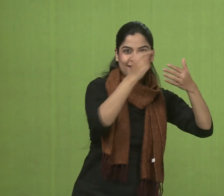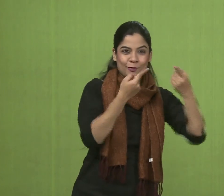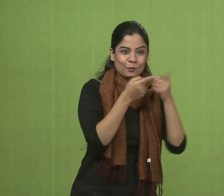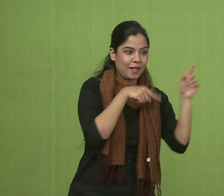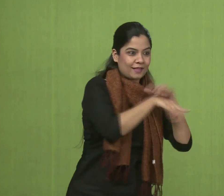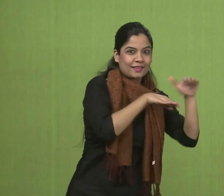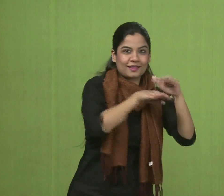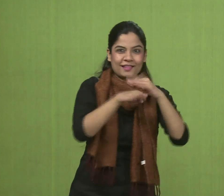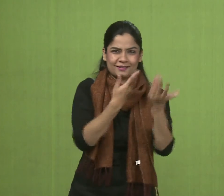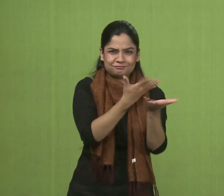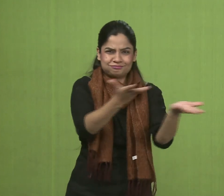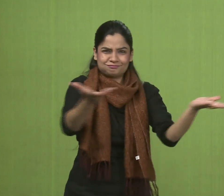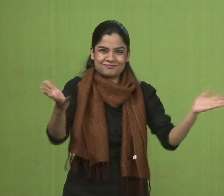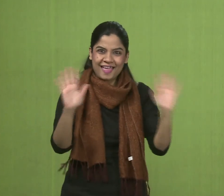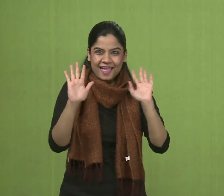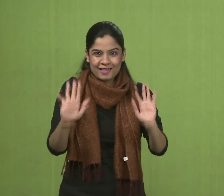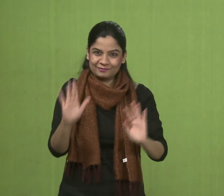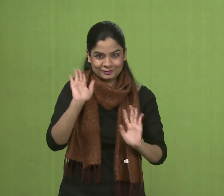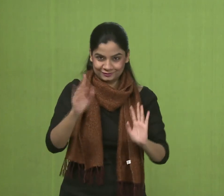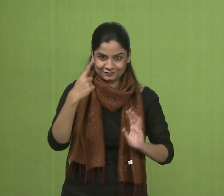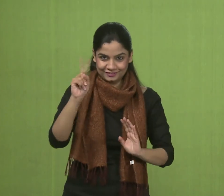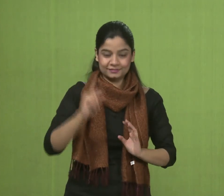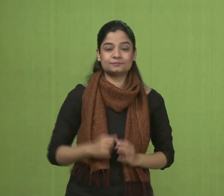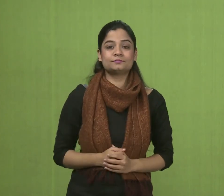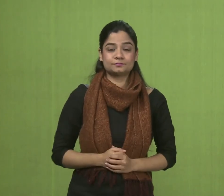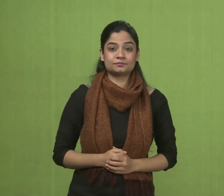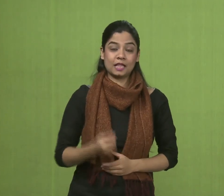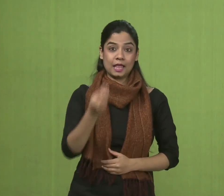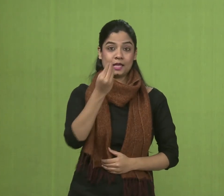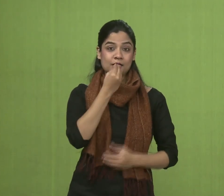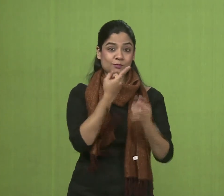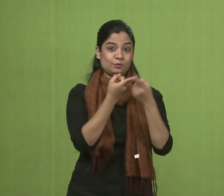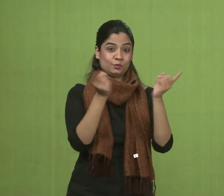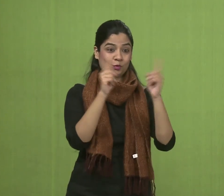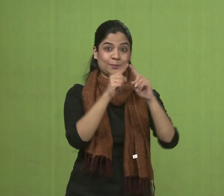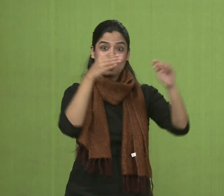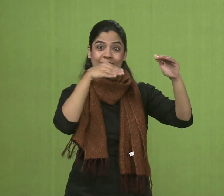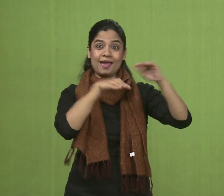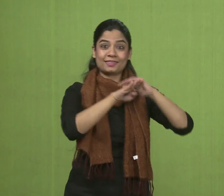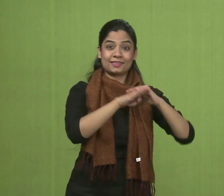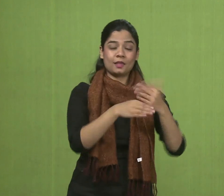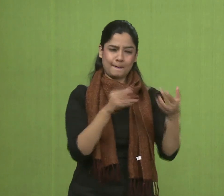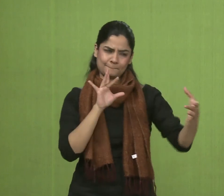So most of these activities are broken down into sub-activities. For example, in